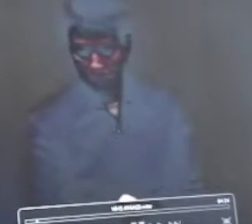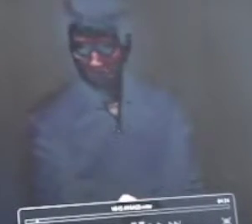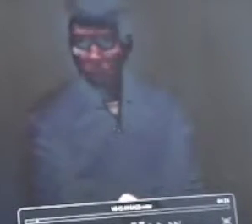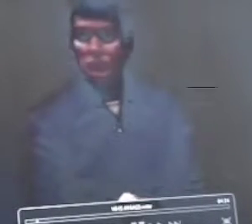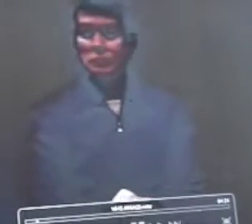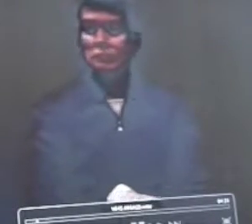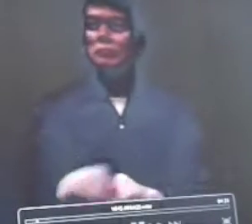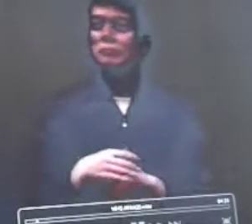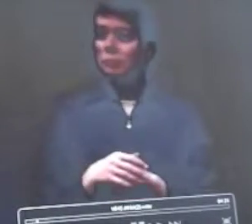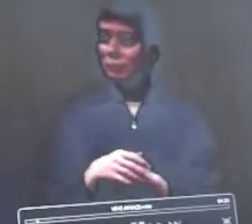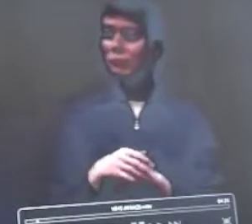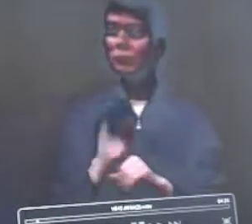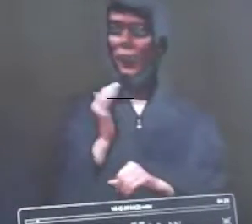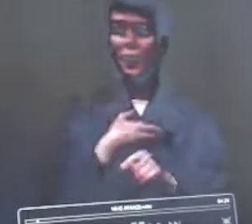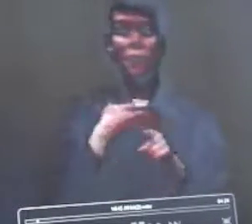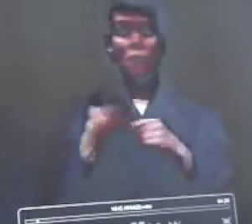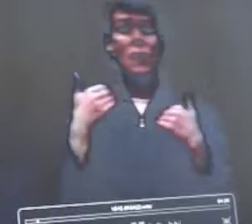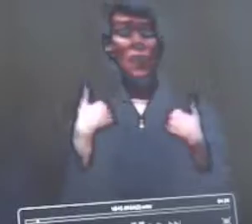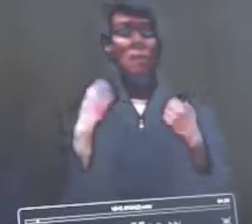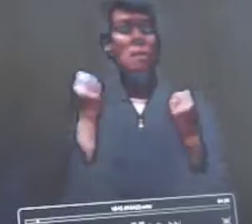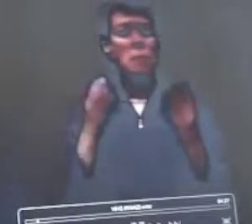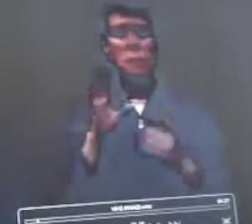for interpreting use simultaneous.